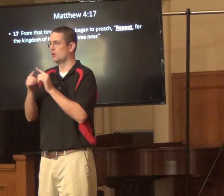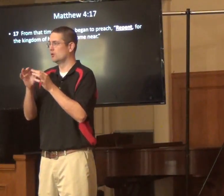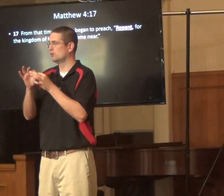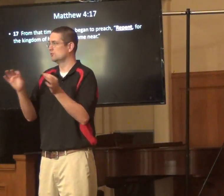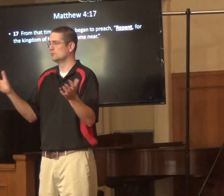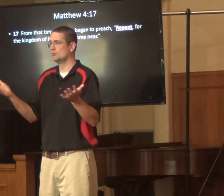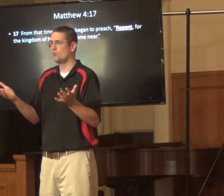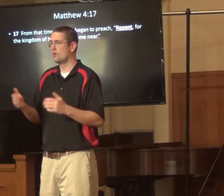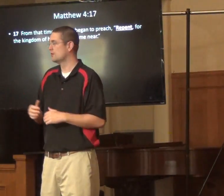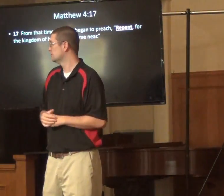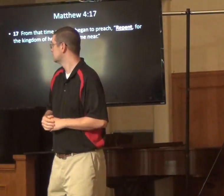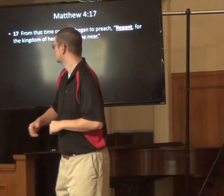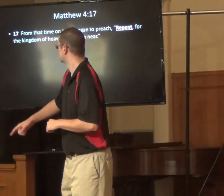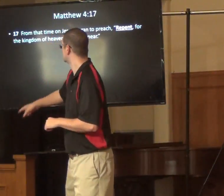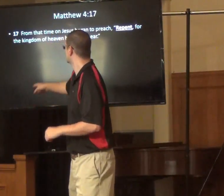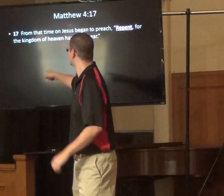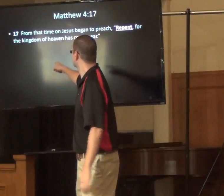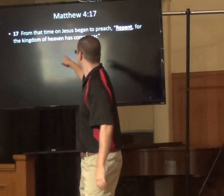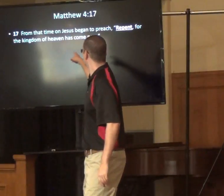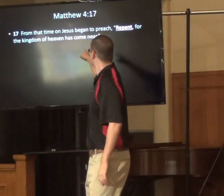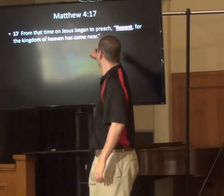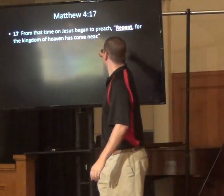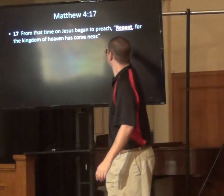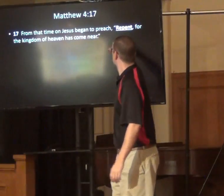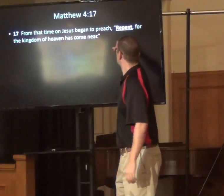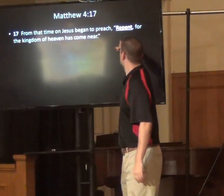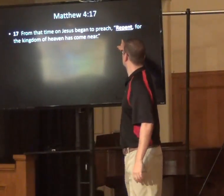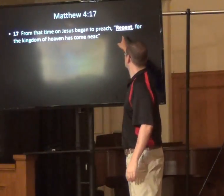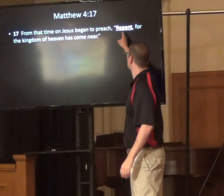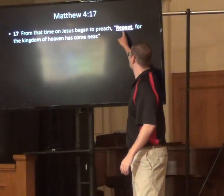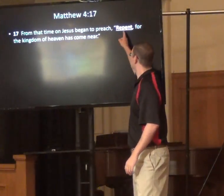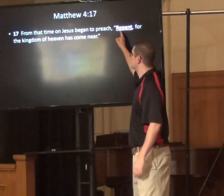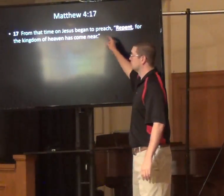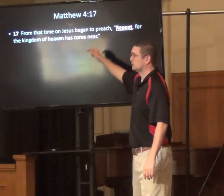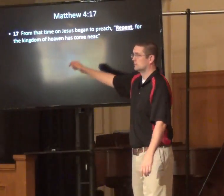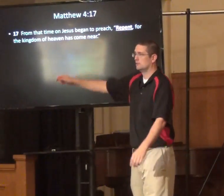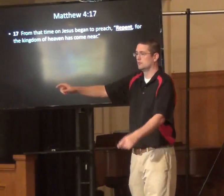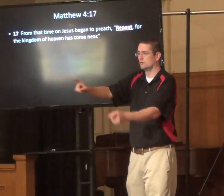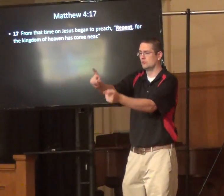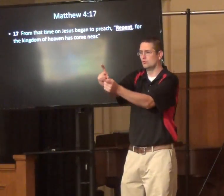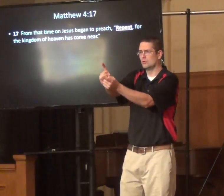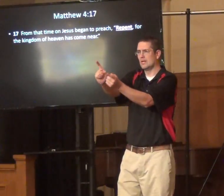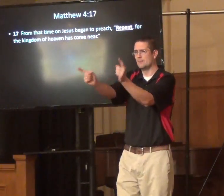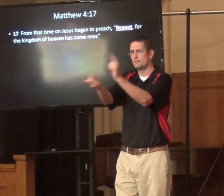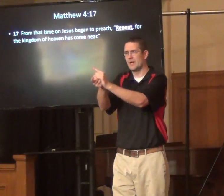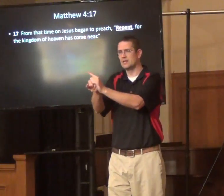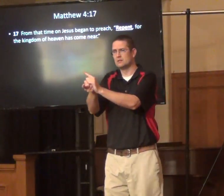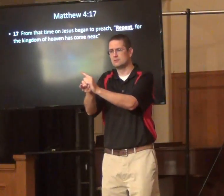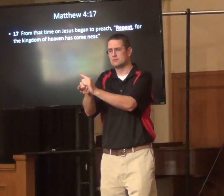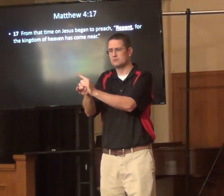his message, the first message that he preached was to